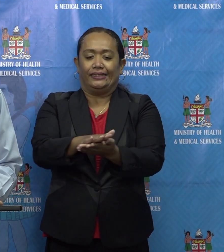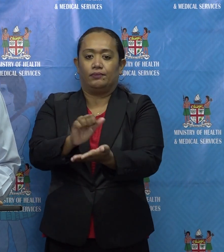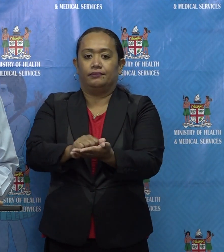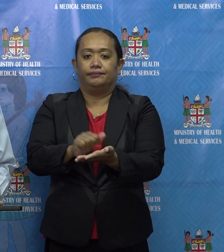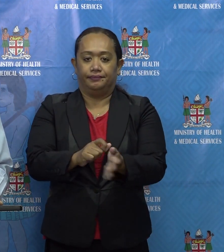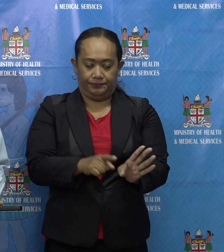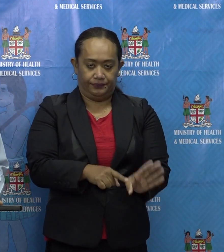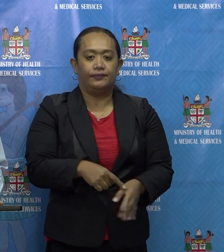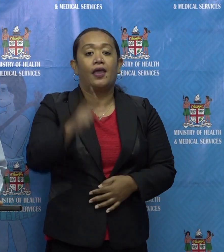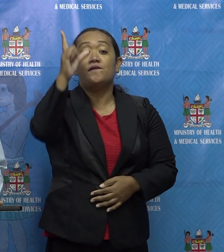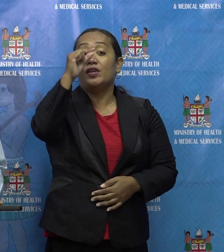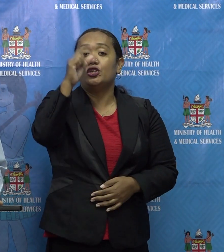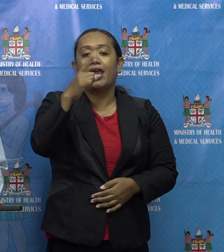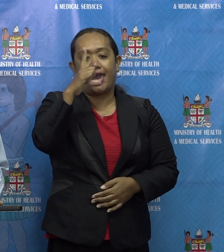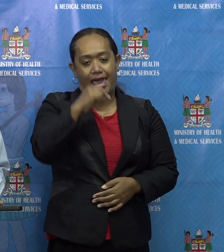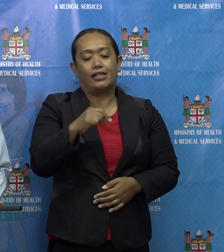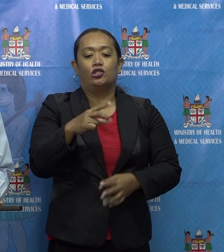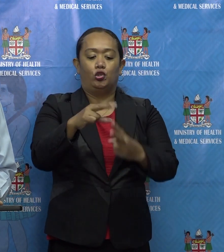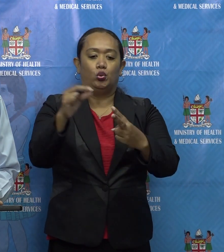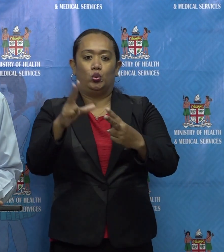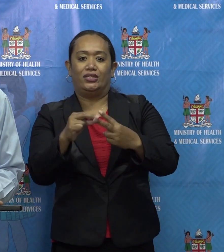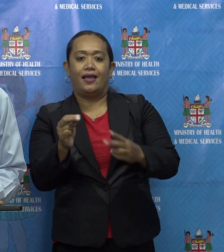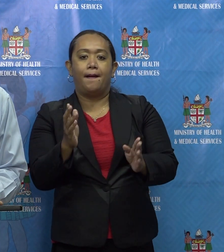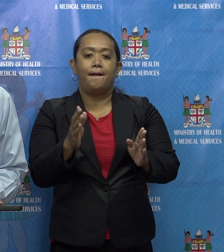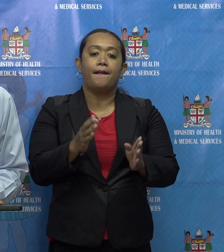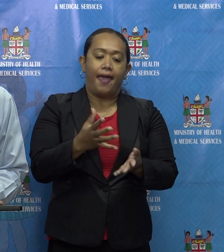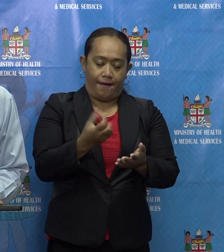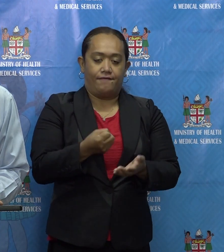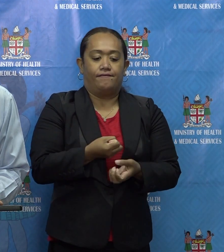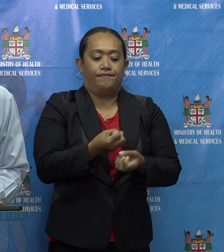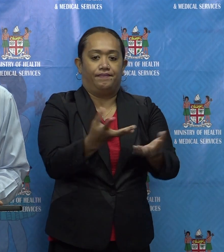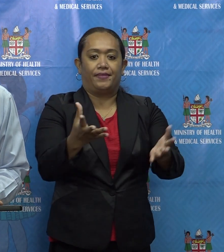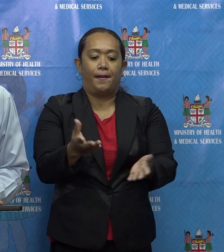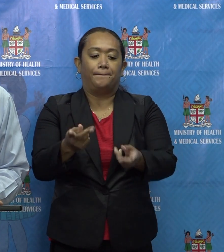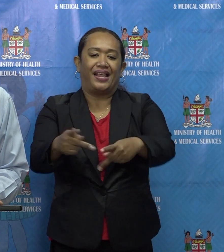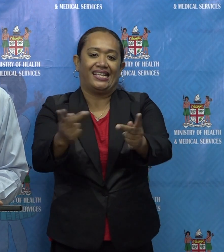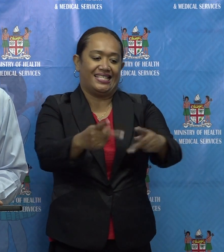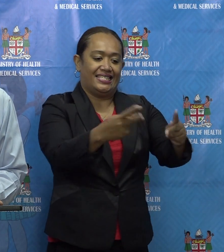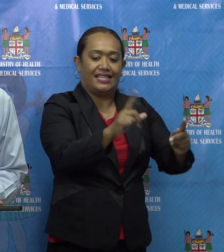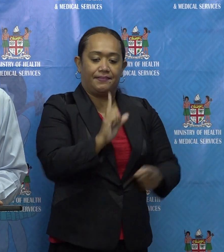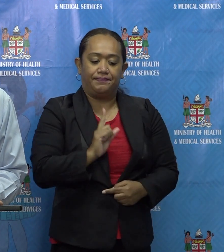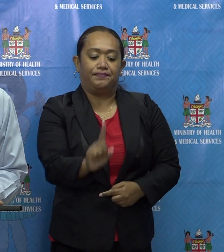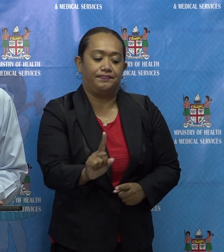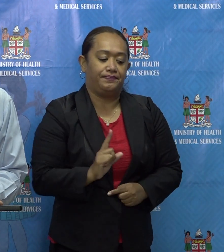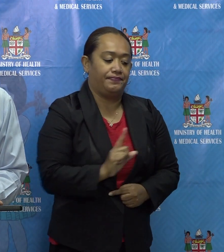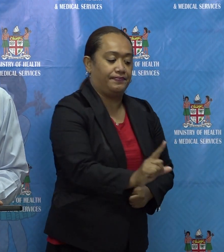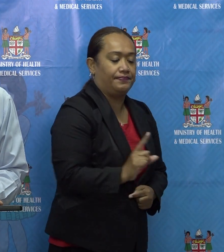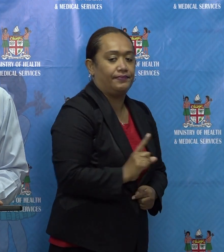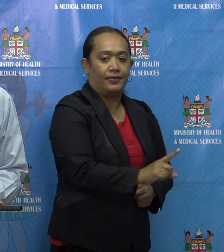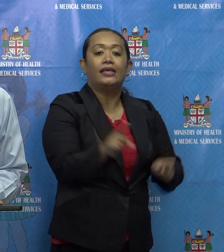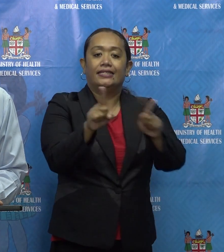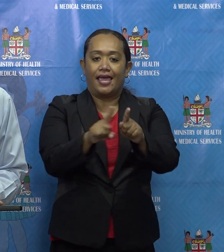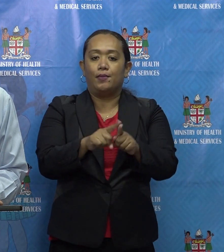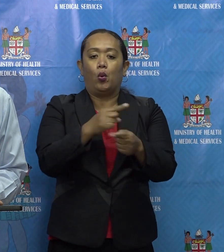Fijians will have more options for medical treatments and consultations. The pace and efficiency of grocery deliveries will step up.